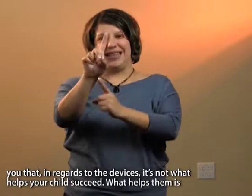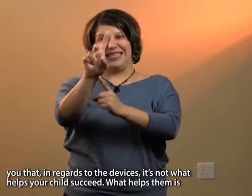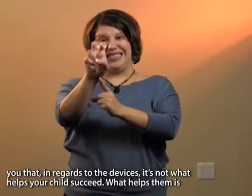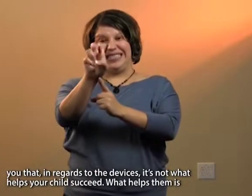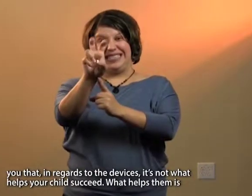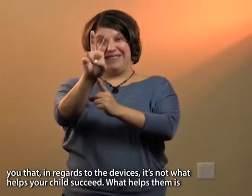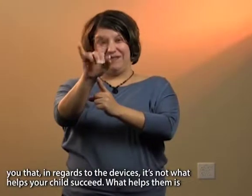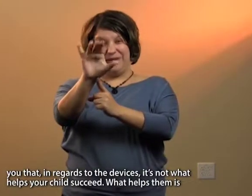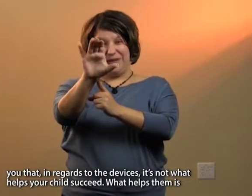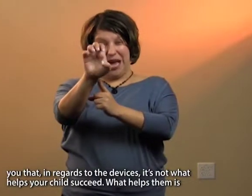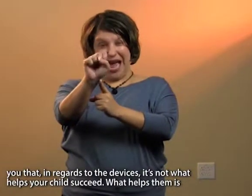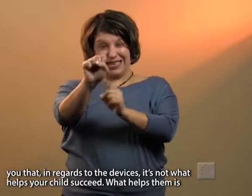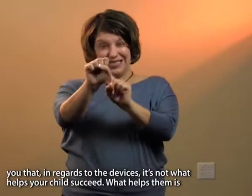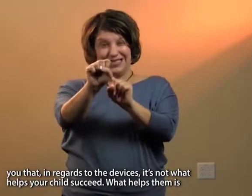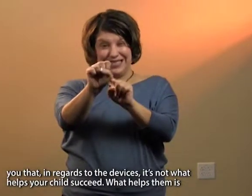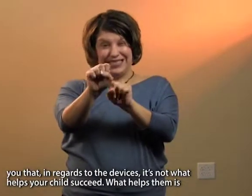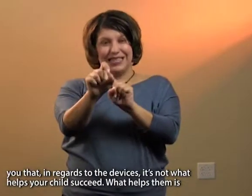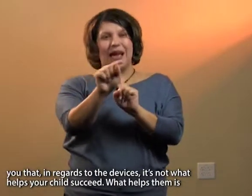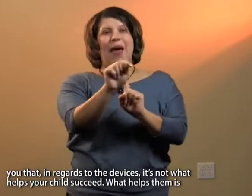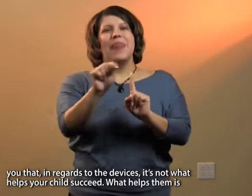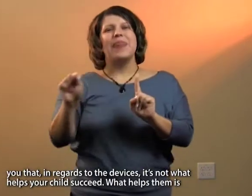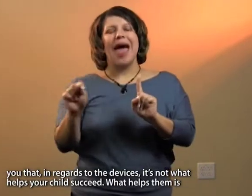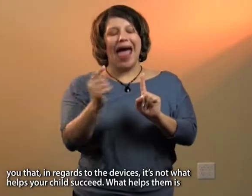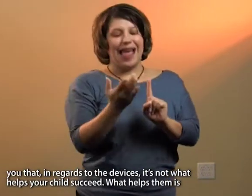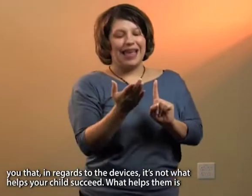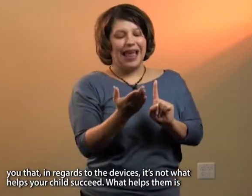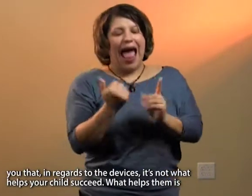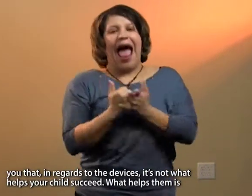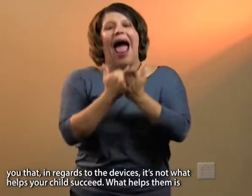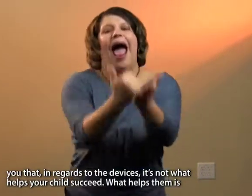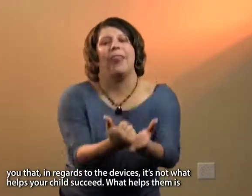that you know regards to the devices